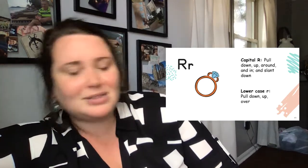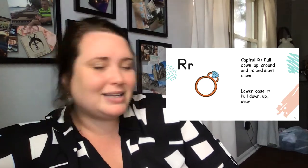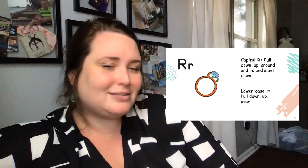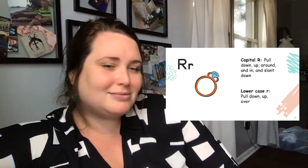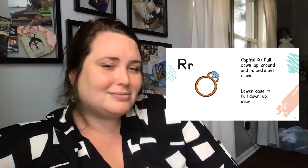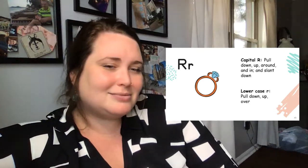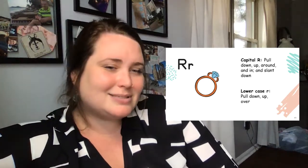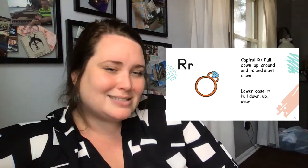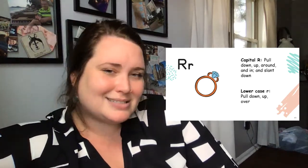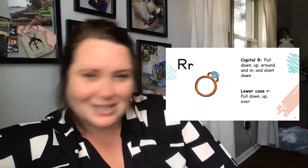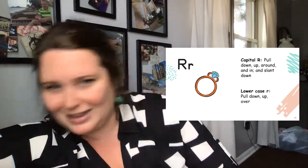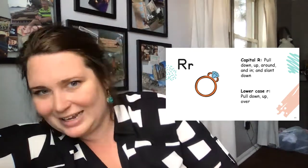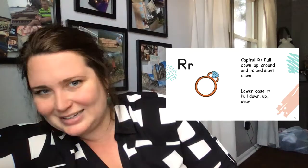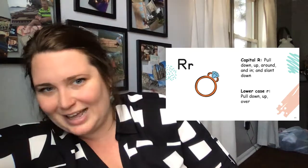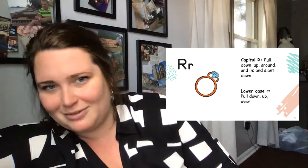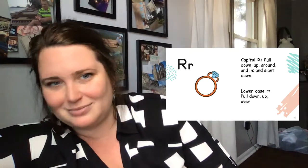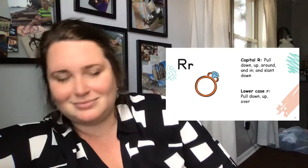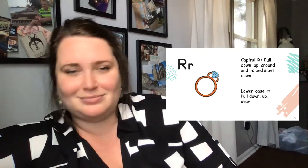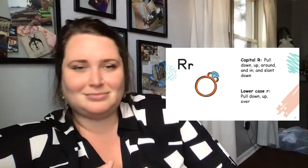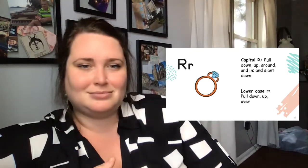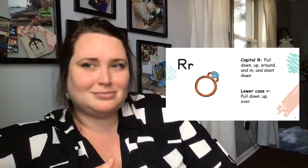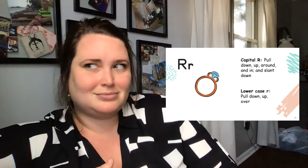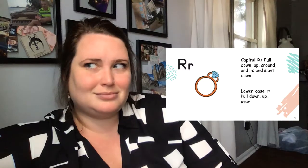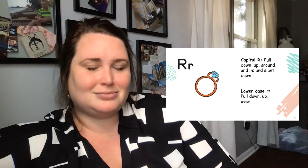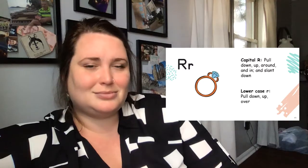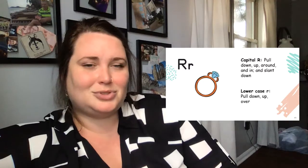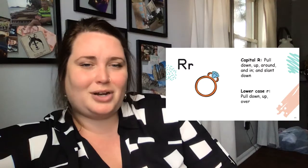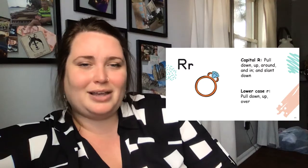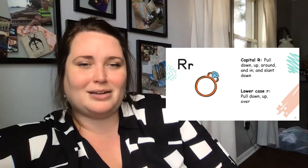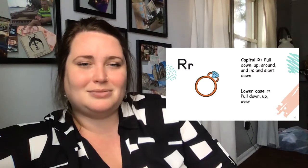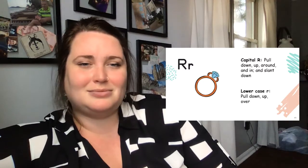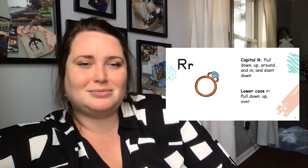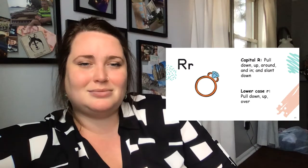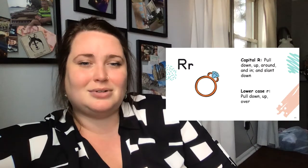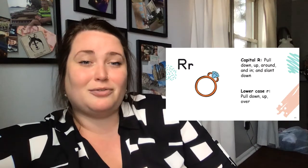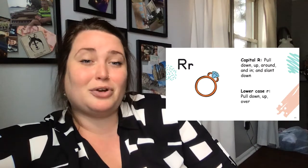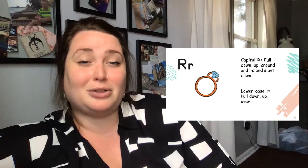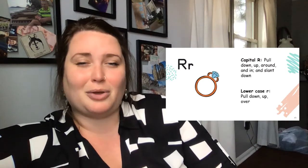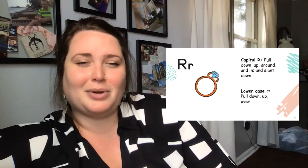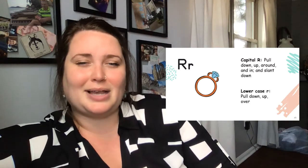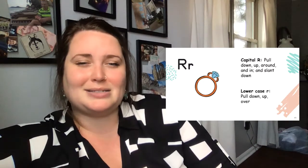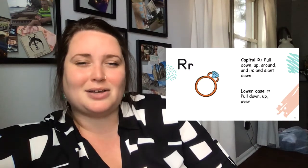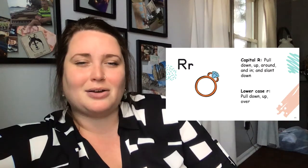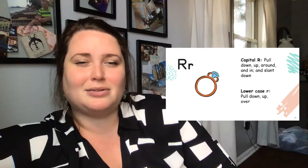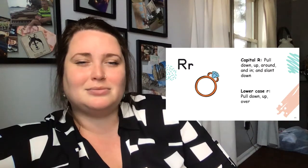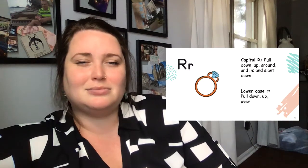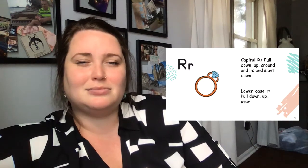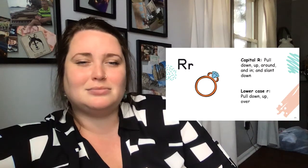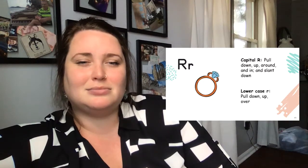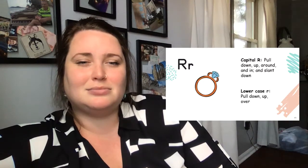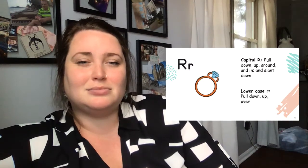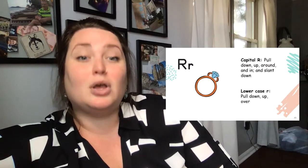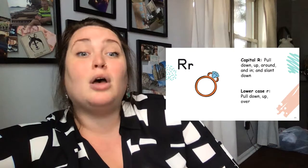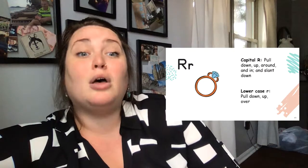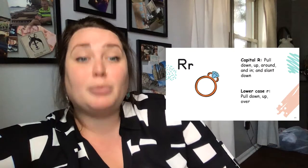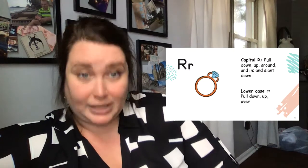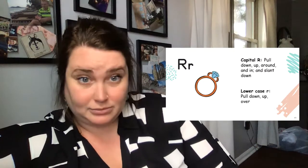in, slant down. Try it again. For a lowercase r, pull down,